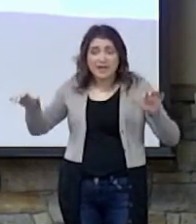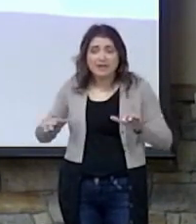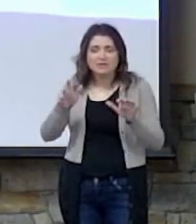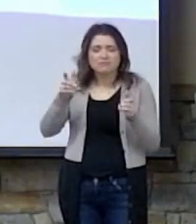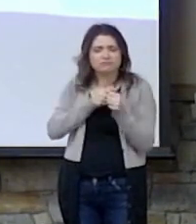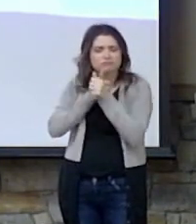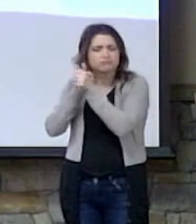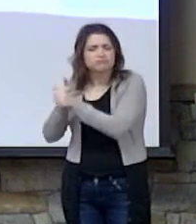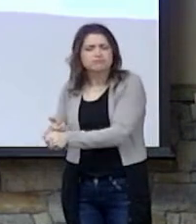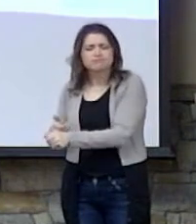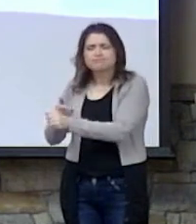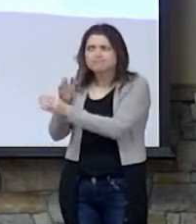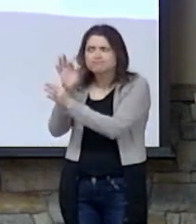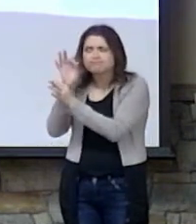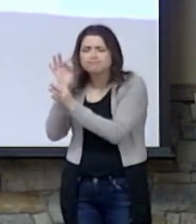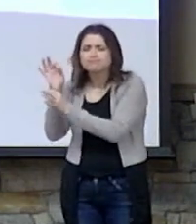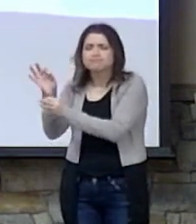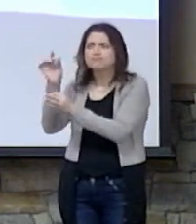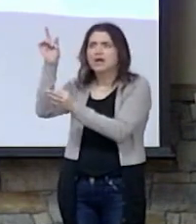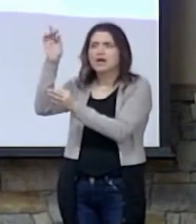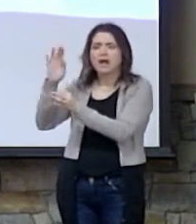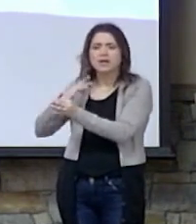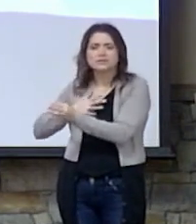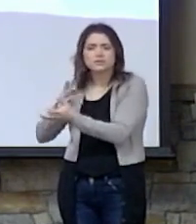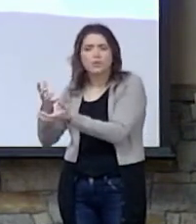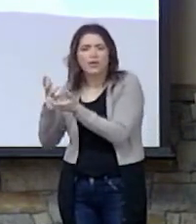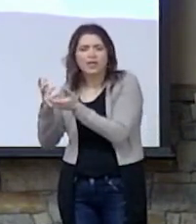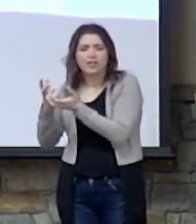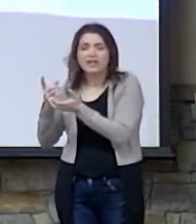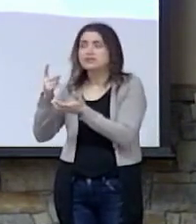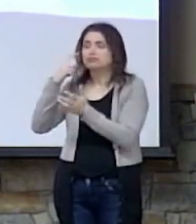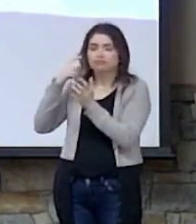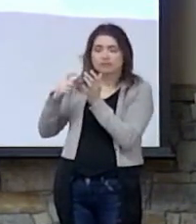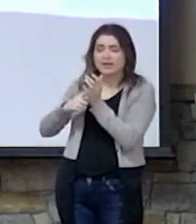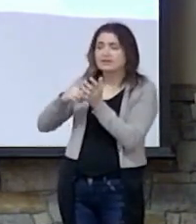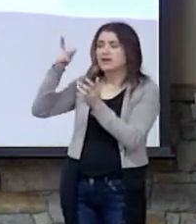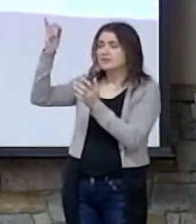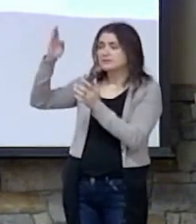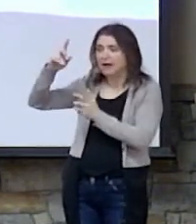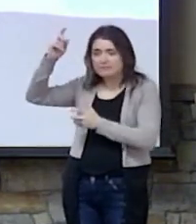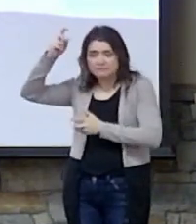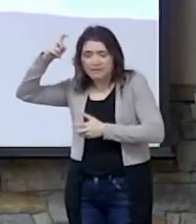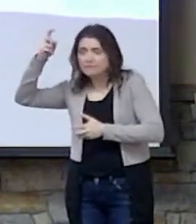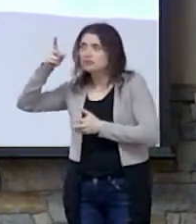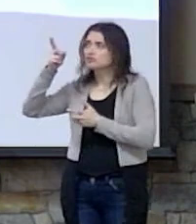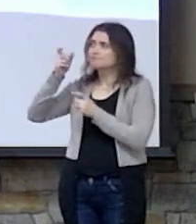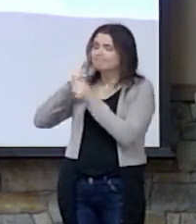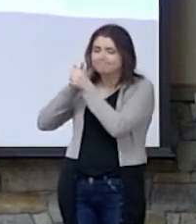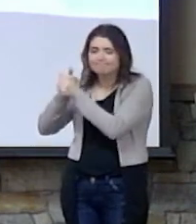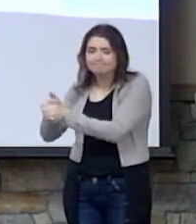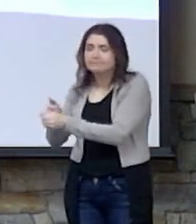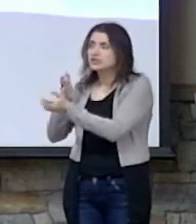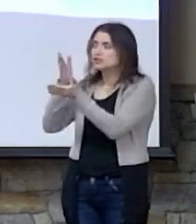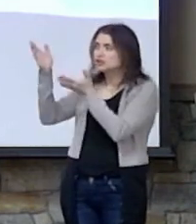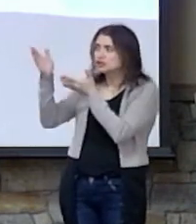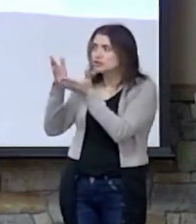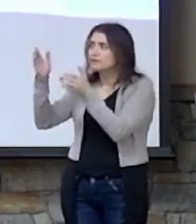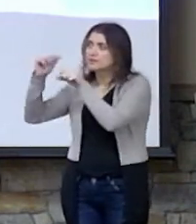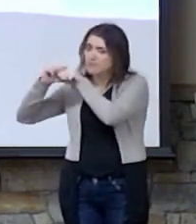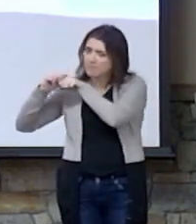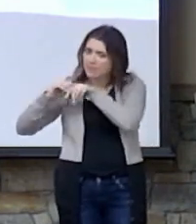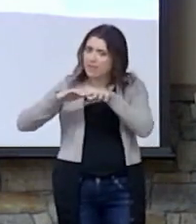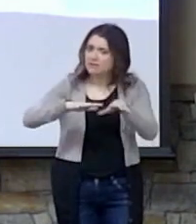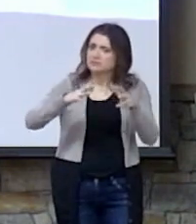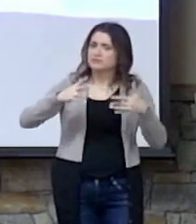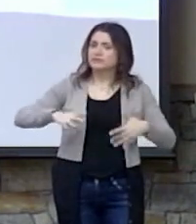accordance with God's will. He's recognized God's sovereignty, and he's been God's servant, and he's been blessed. And now David wants